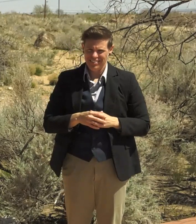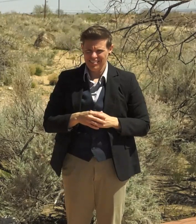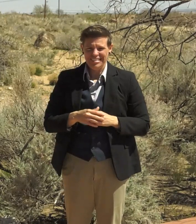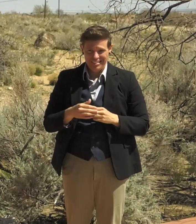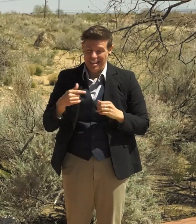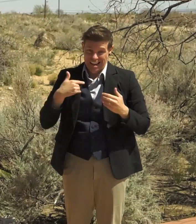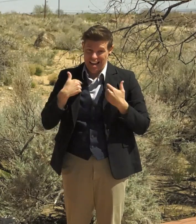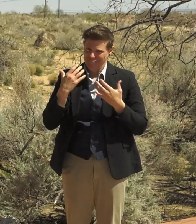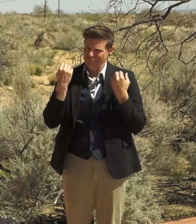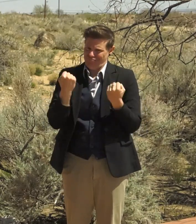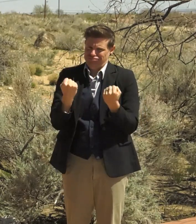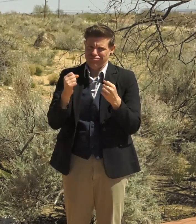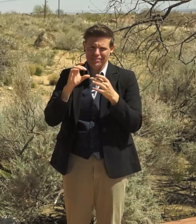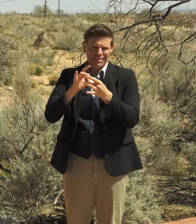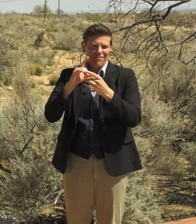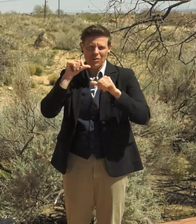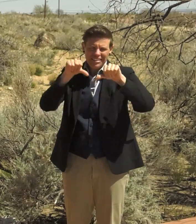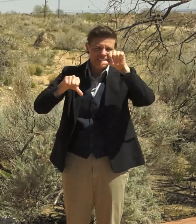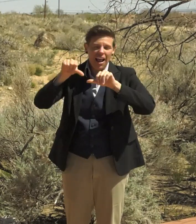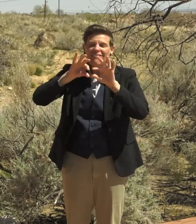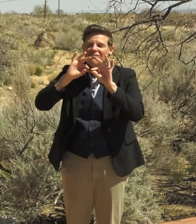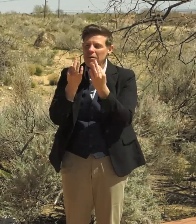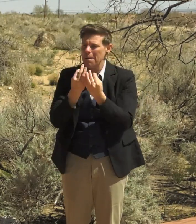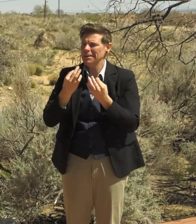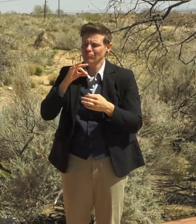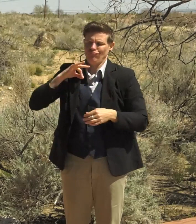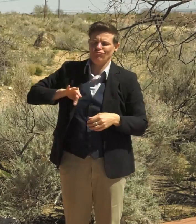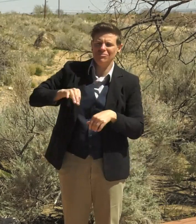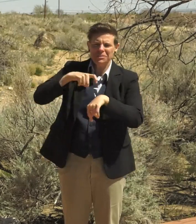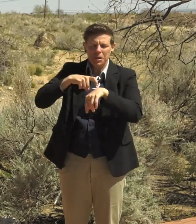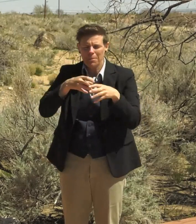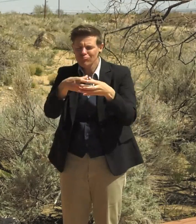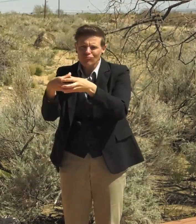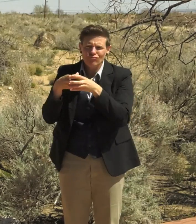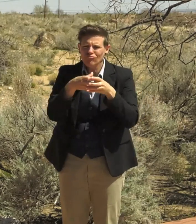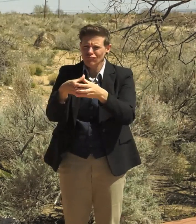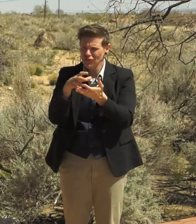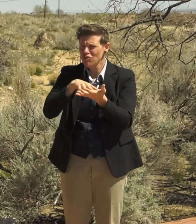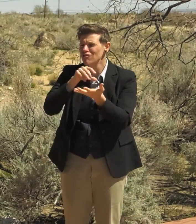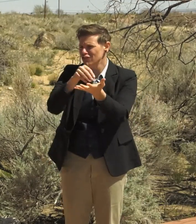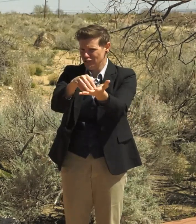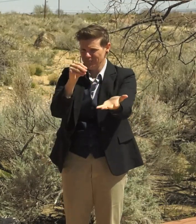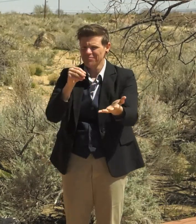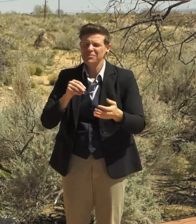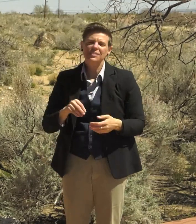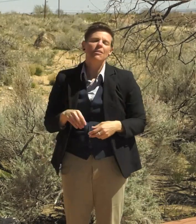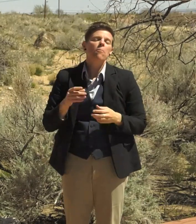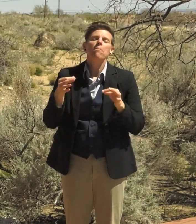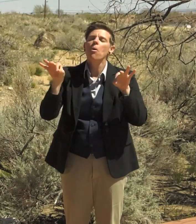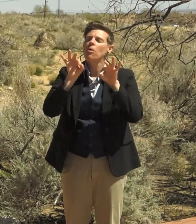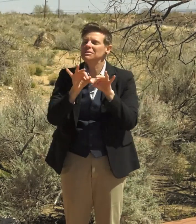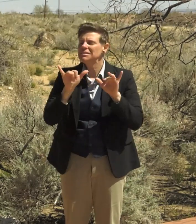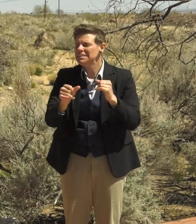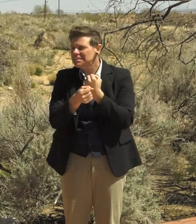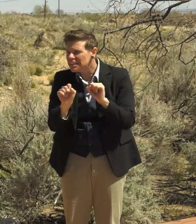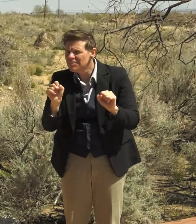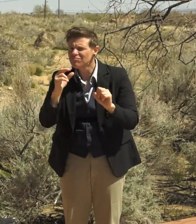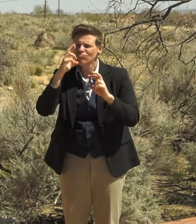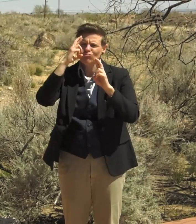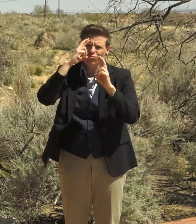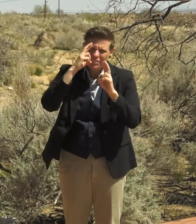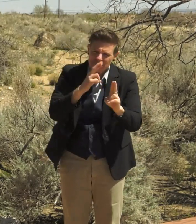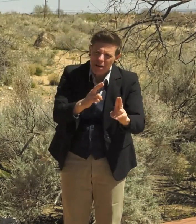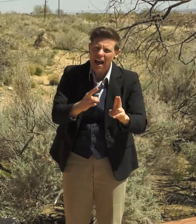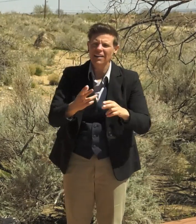first and foremost, please again, remember to stay safe for your own sake and for other people on the trail. and minimize your impact to our natural and cultural